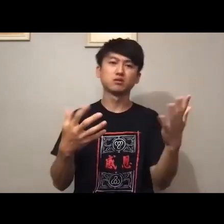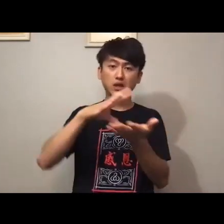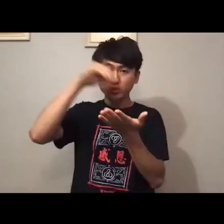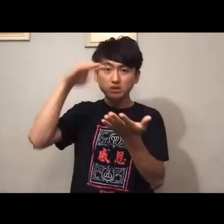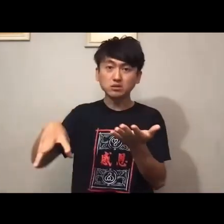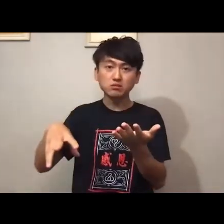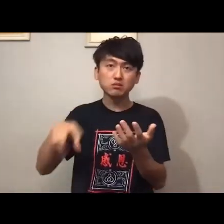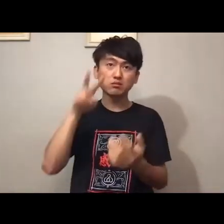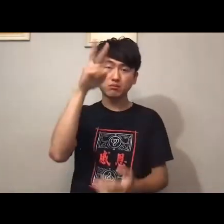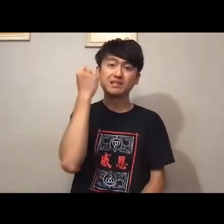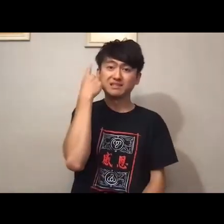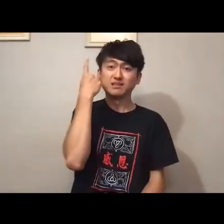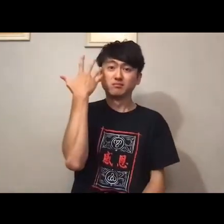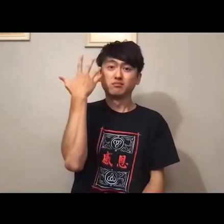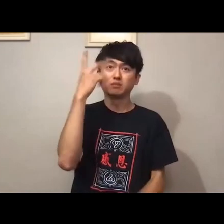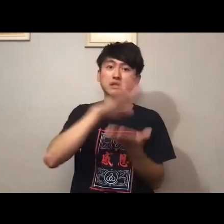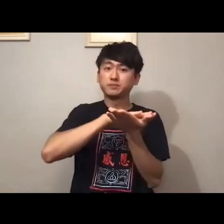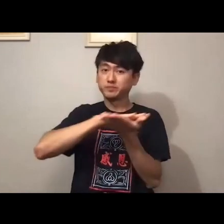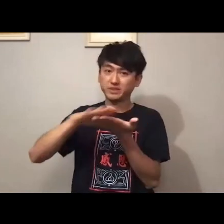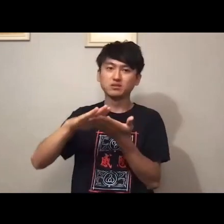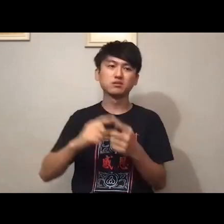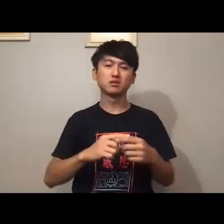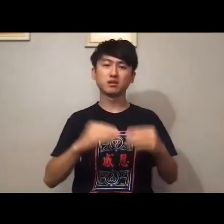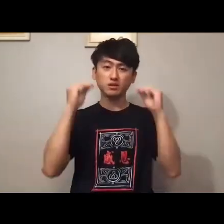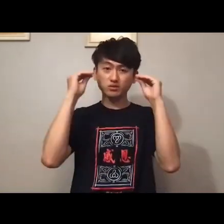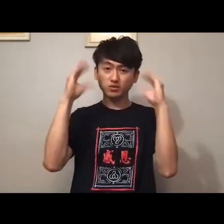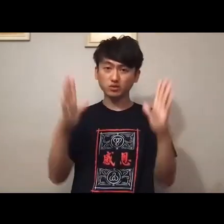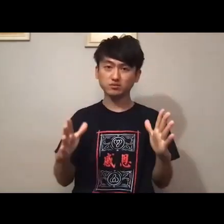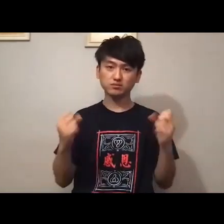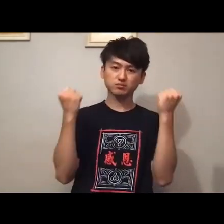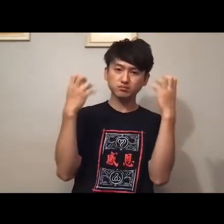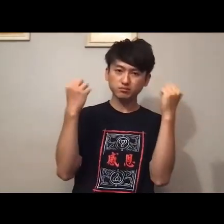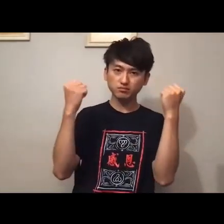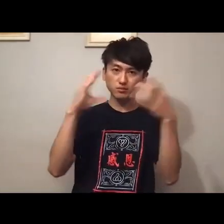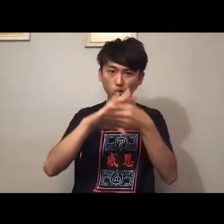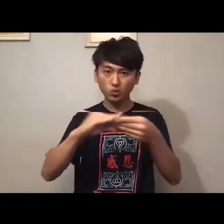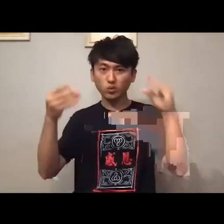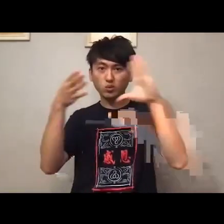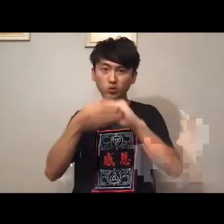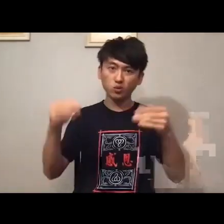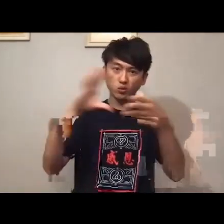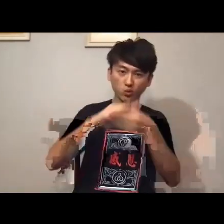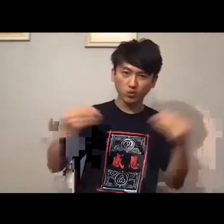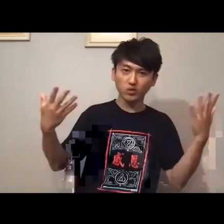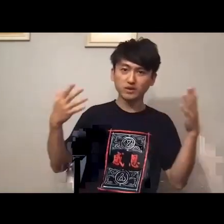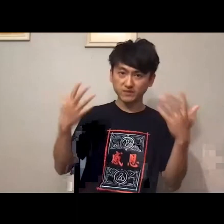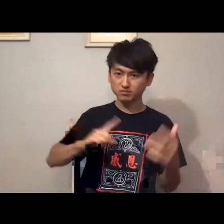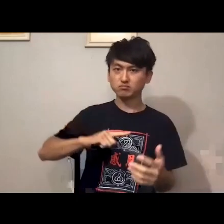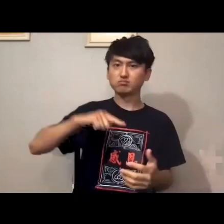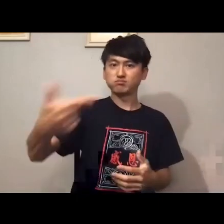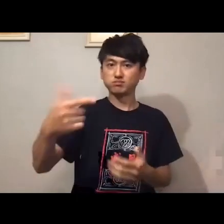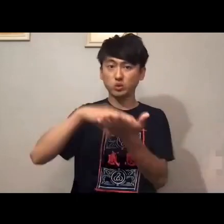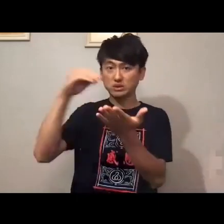language and teaching through sign language, and students watching and learning through sign language,